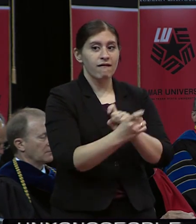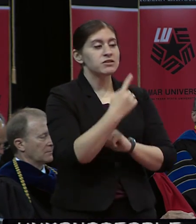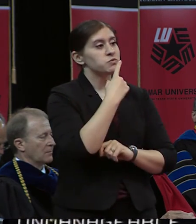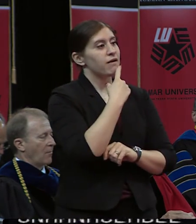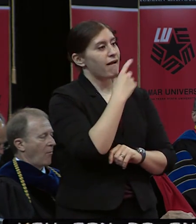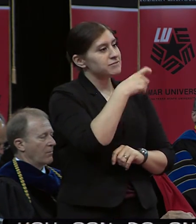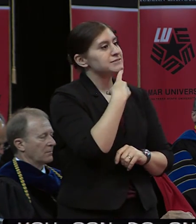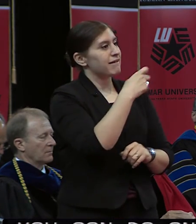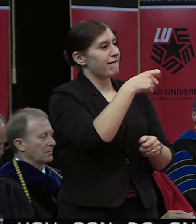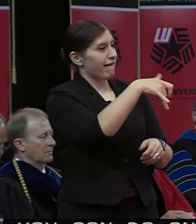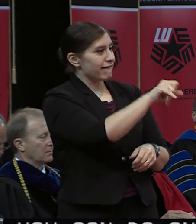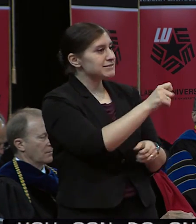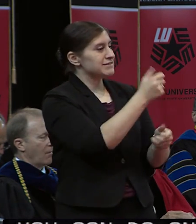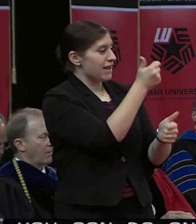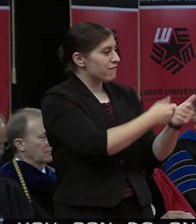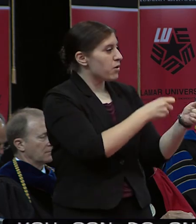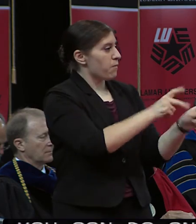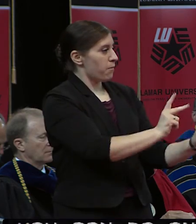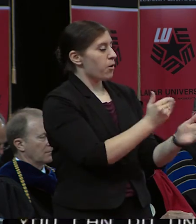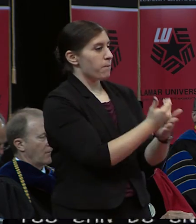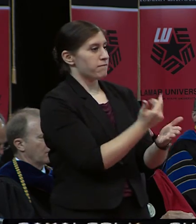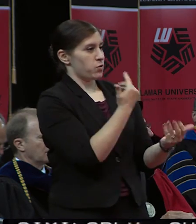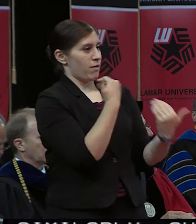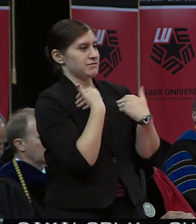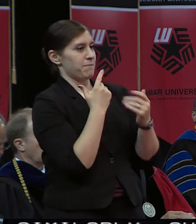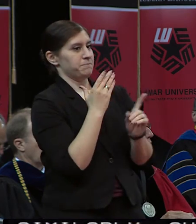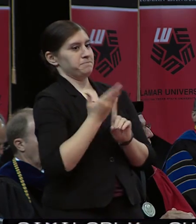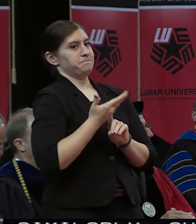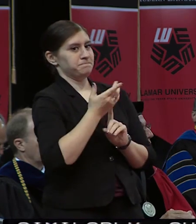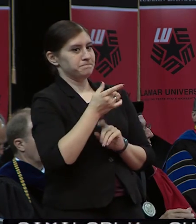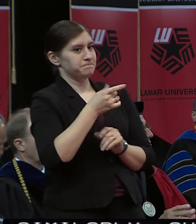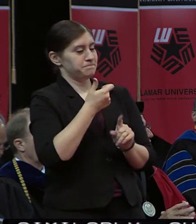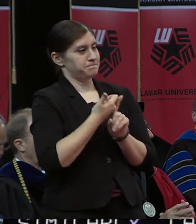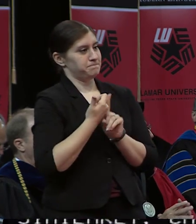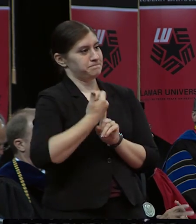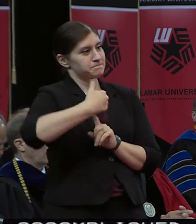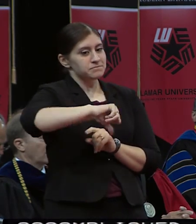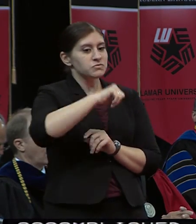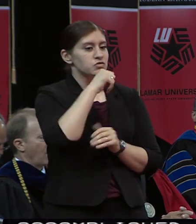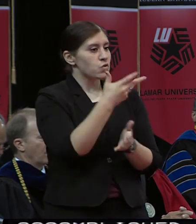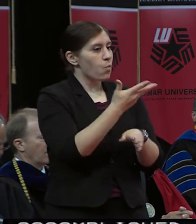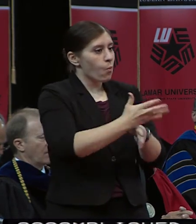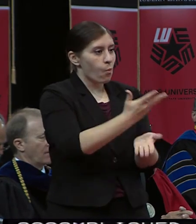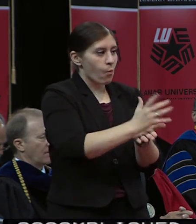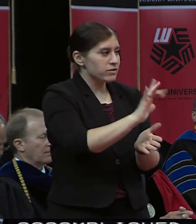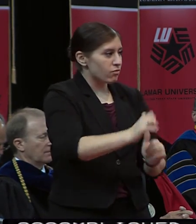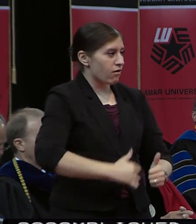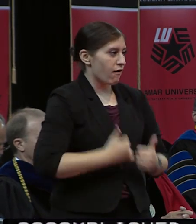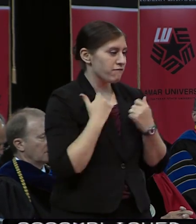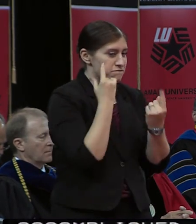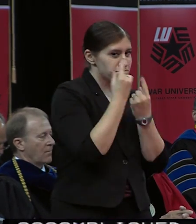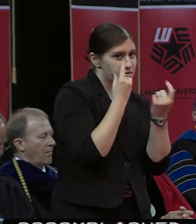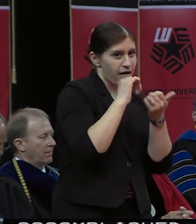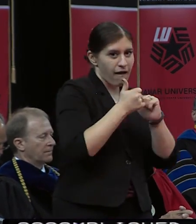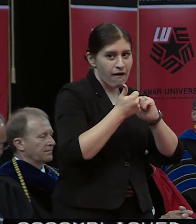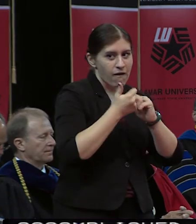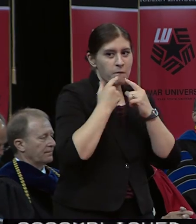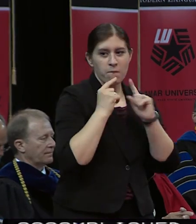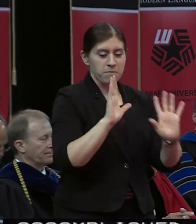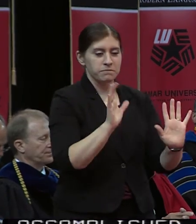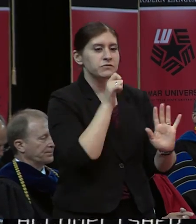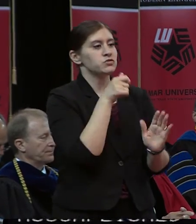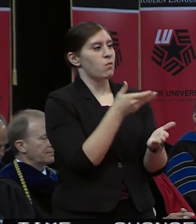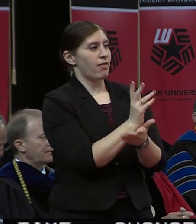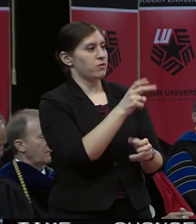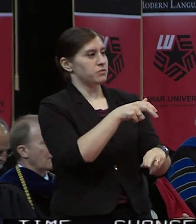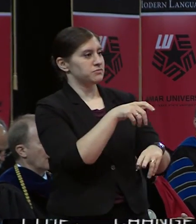every opportunity before you have time to talk yourself out of it. Do not waste your life worrying how you will make it work. Do not allow yourself